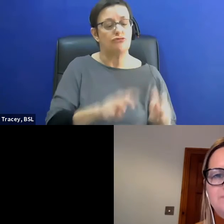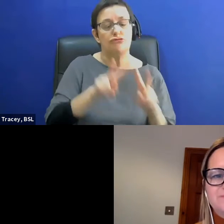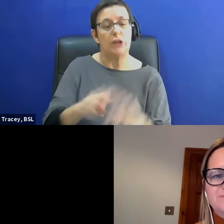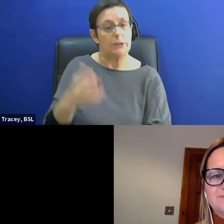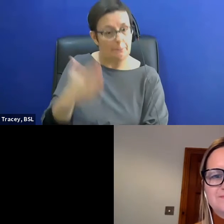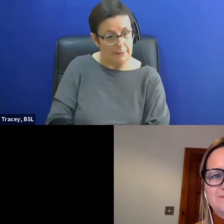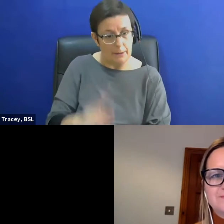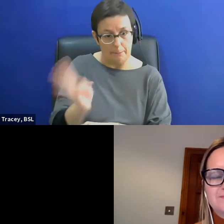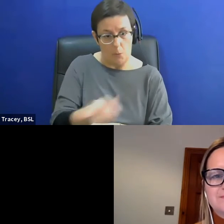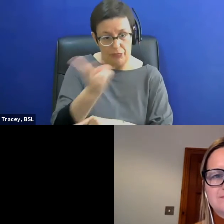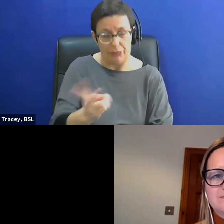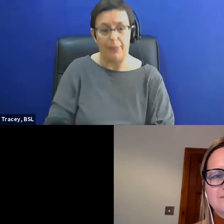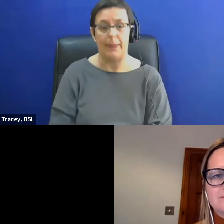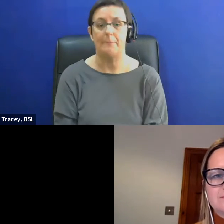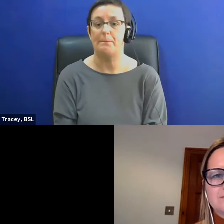slide, please.